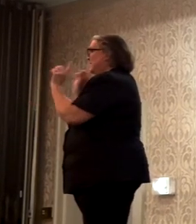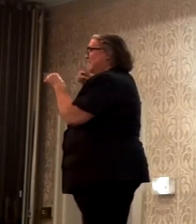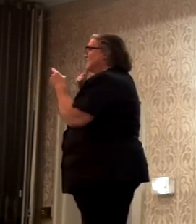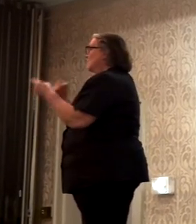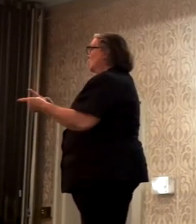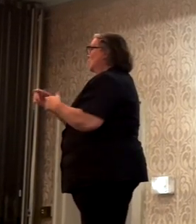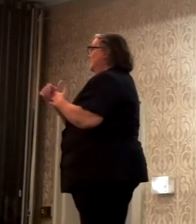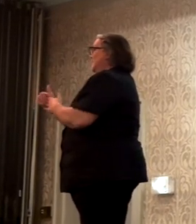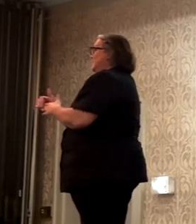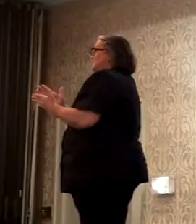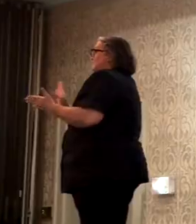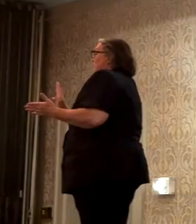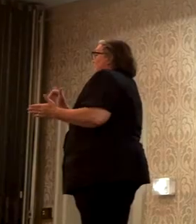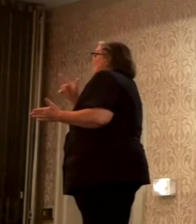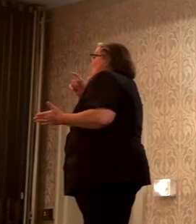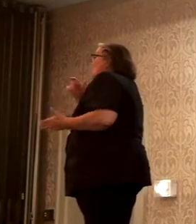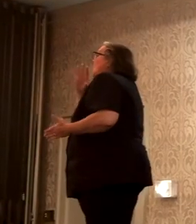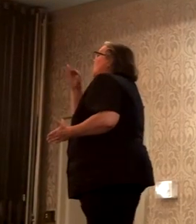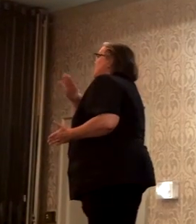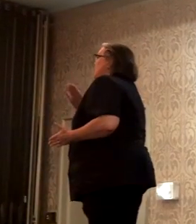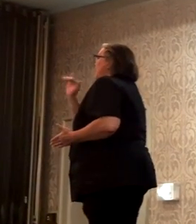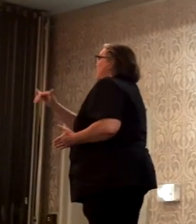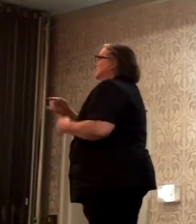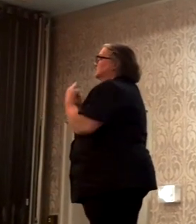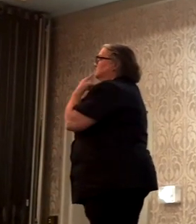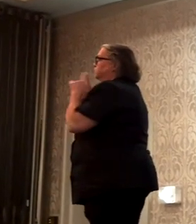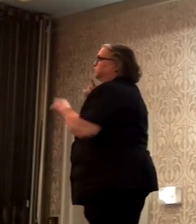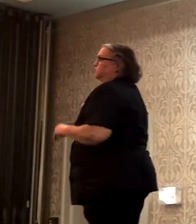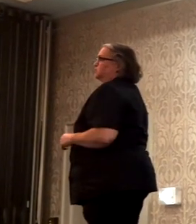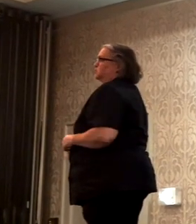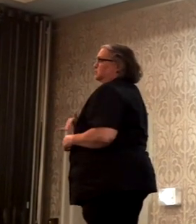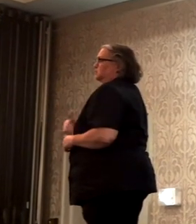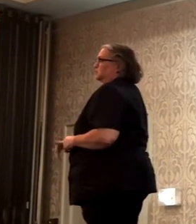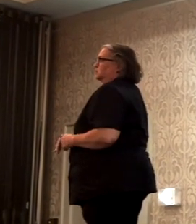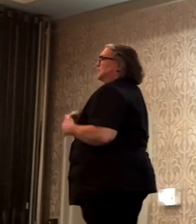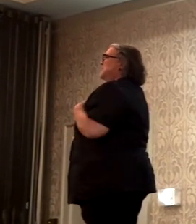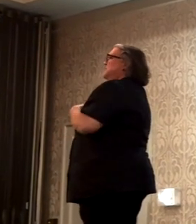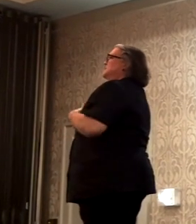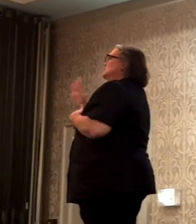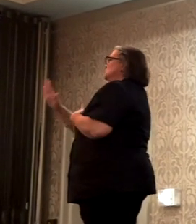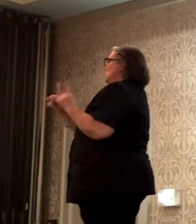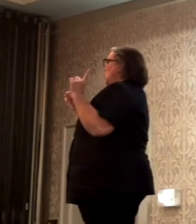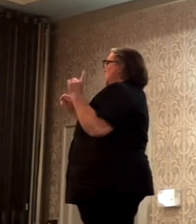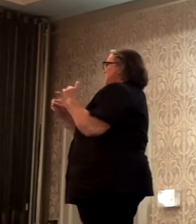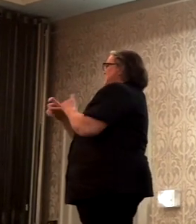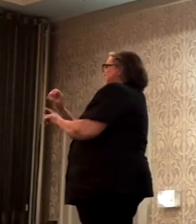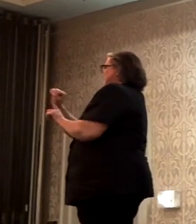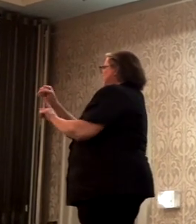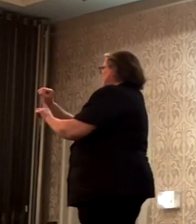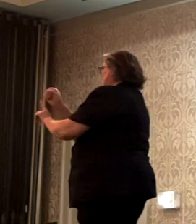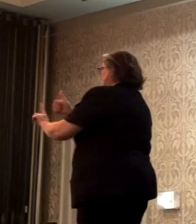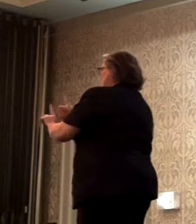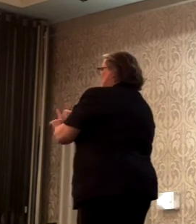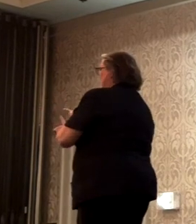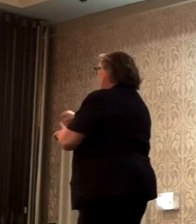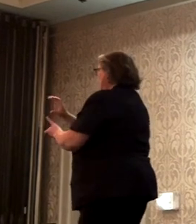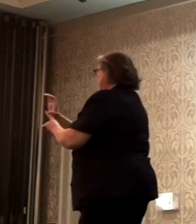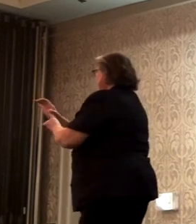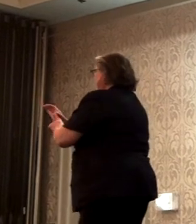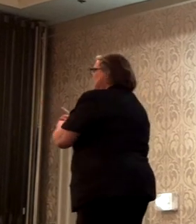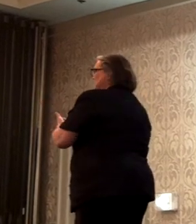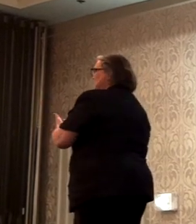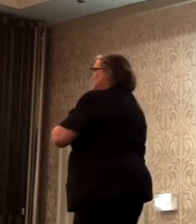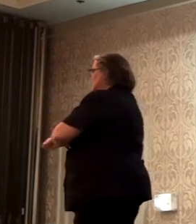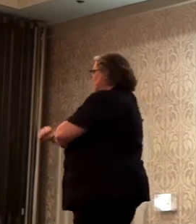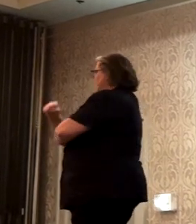is a monumental achievement. To appreciate the complexity of these cases, stand